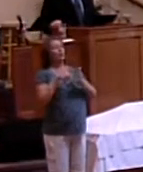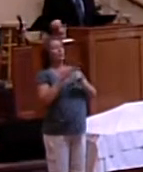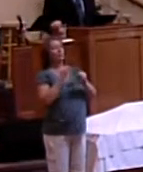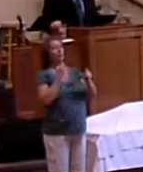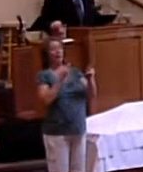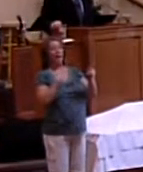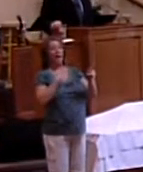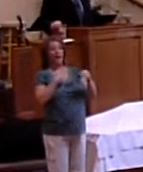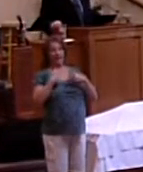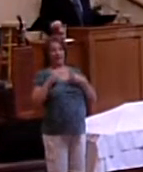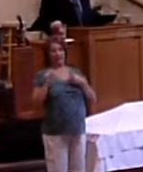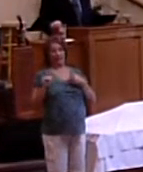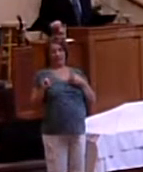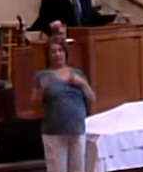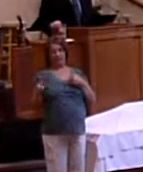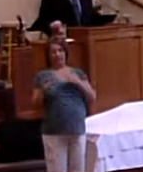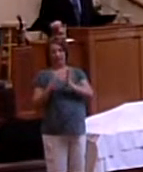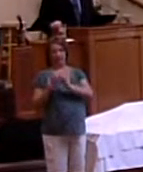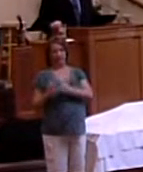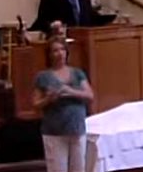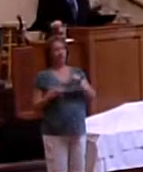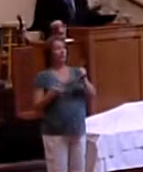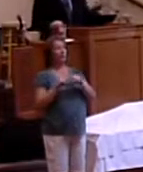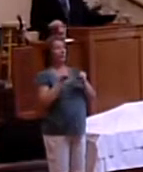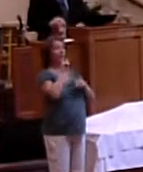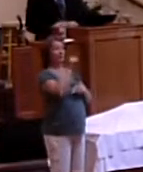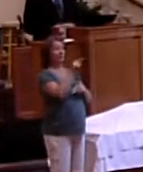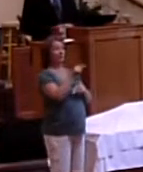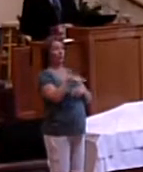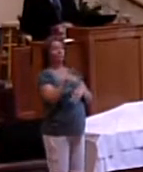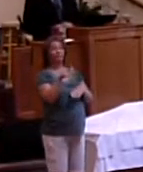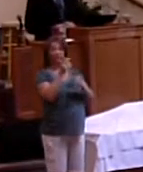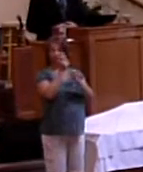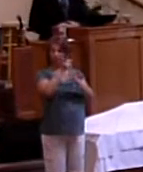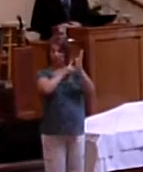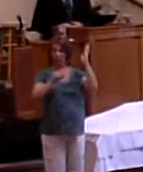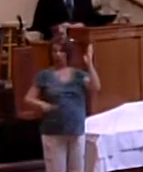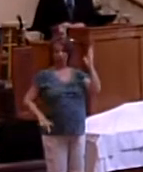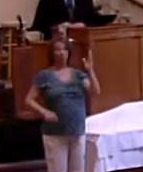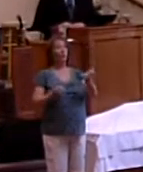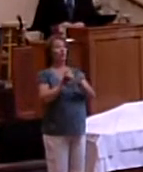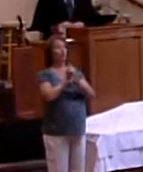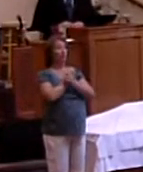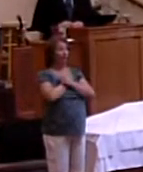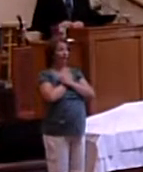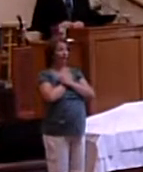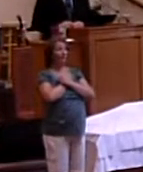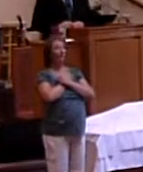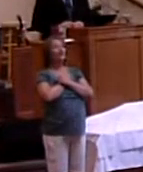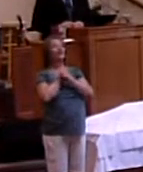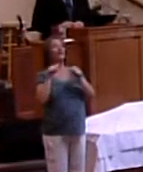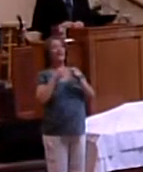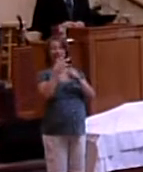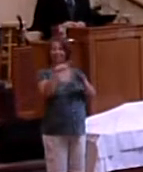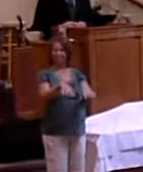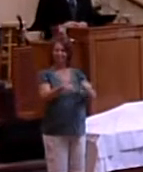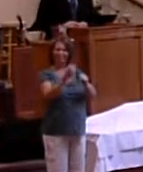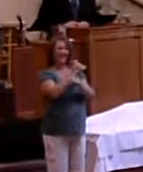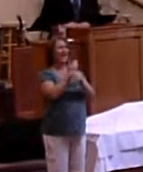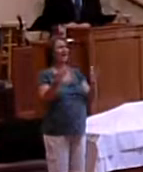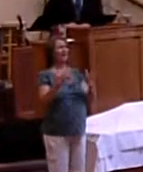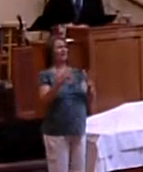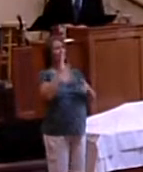NIV, thank you. "For whom the Lord loveth, He chasteneth, and scourge every son whom